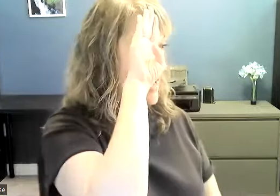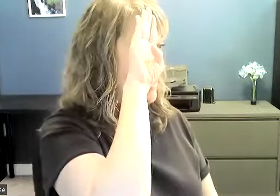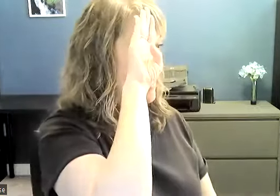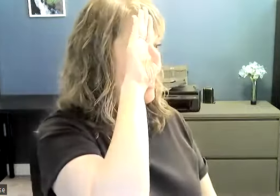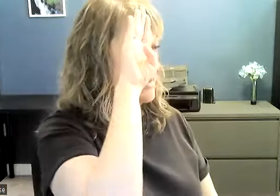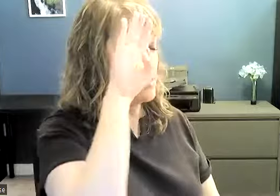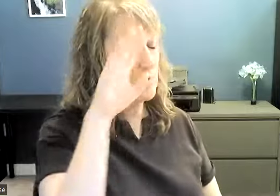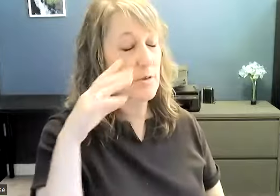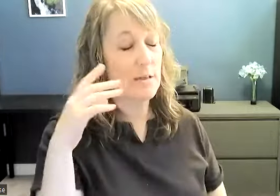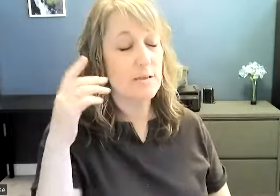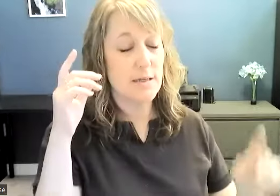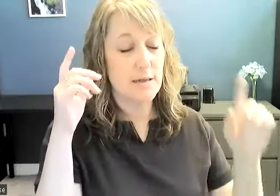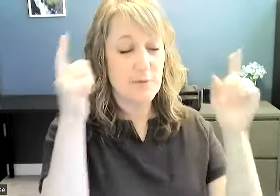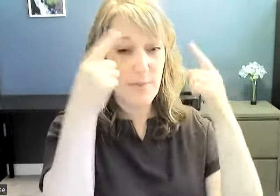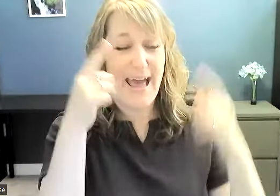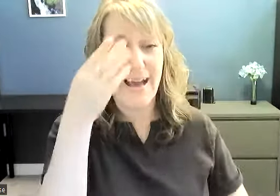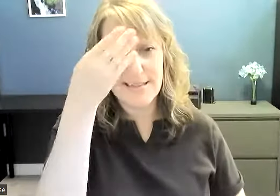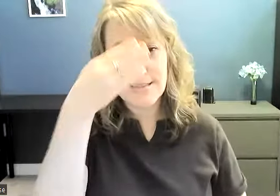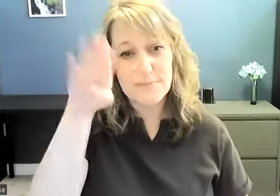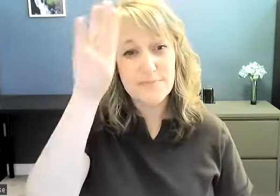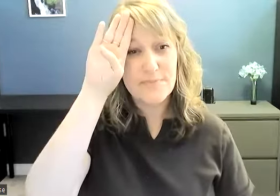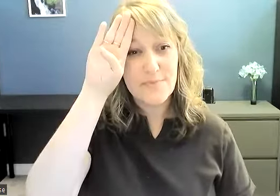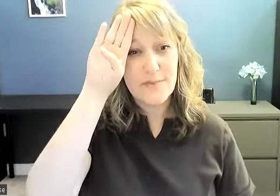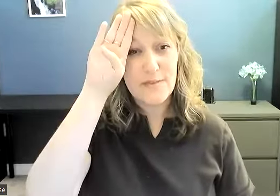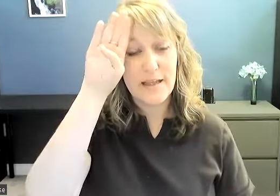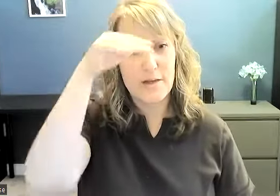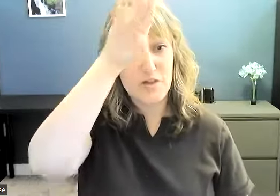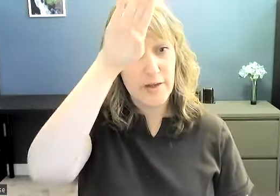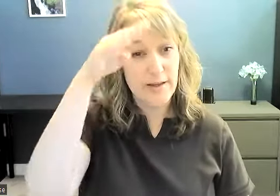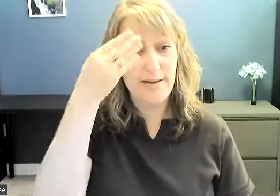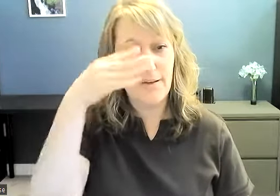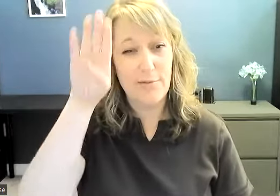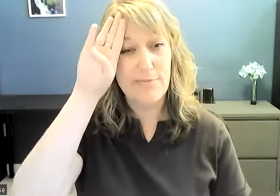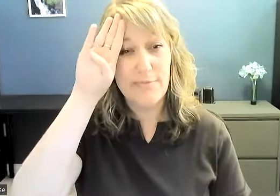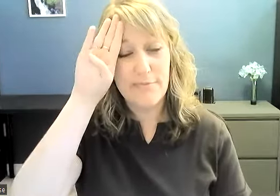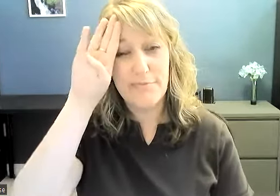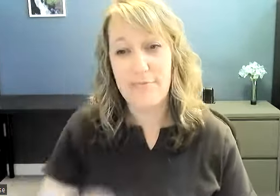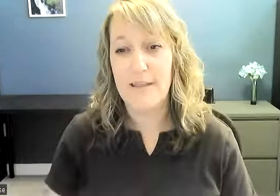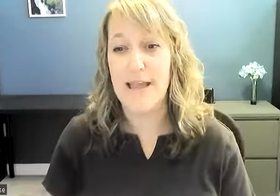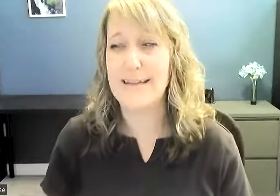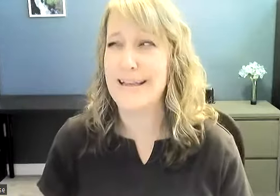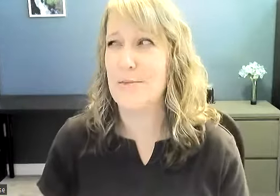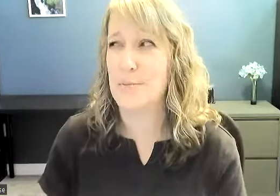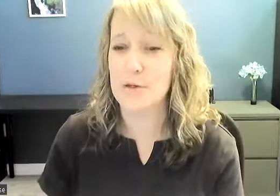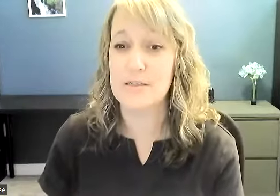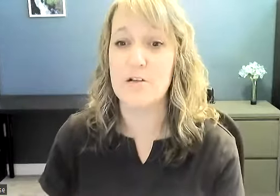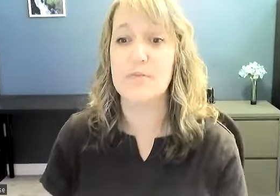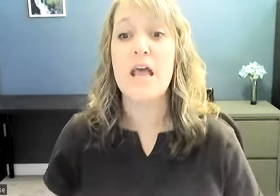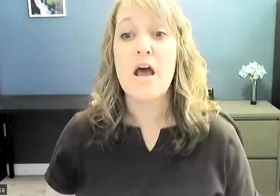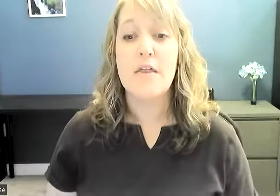head. It is from the hats, like an Australian, hat, and I can't remember what it's called. The